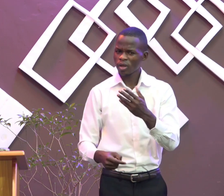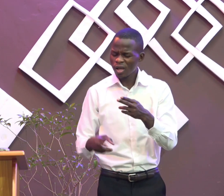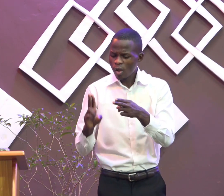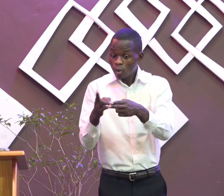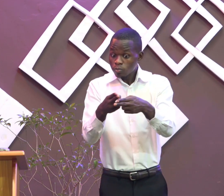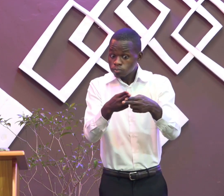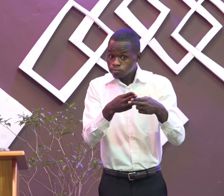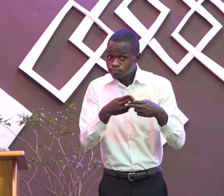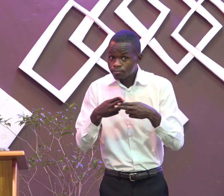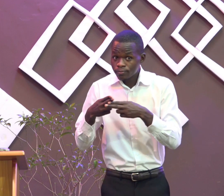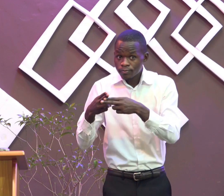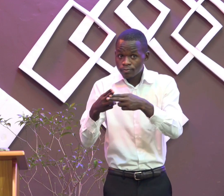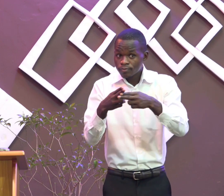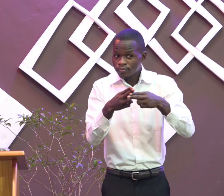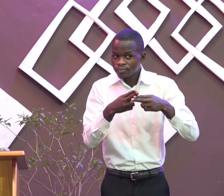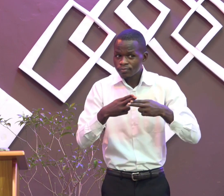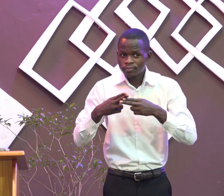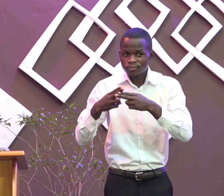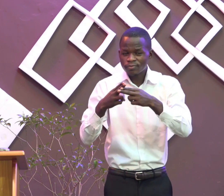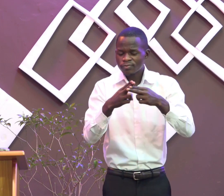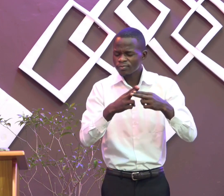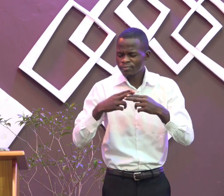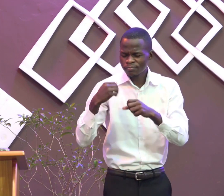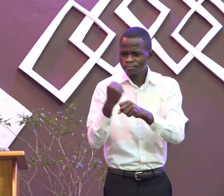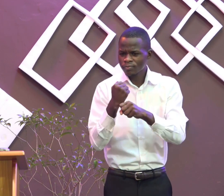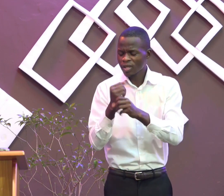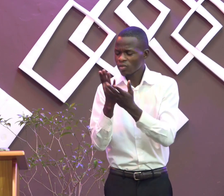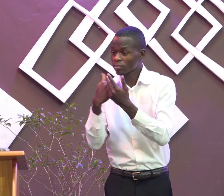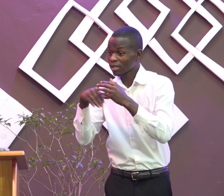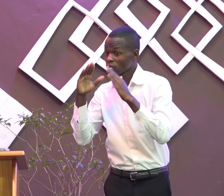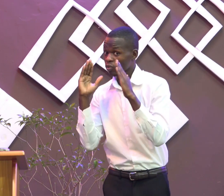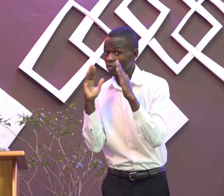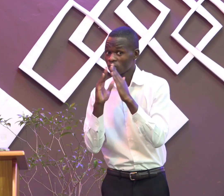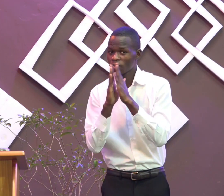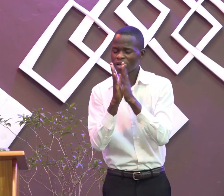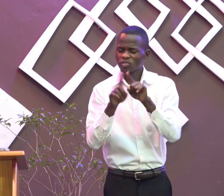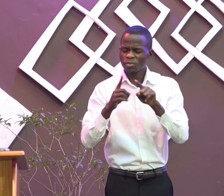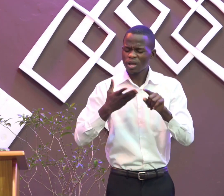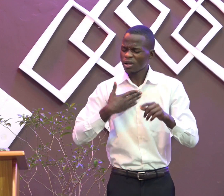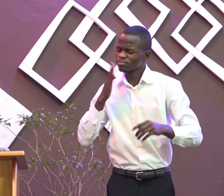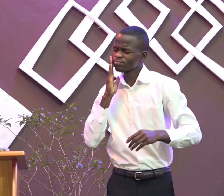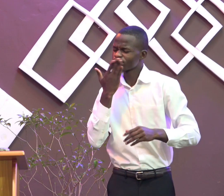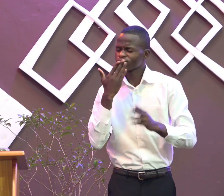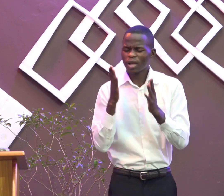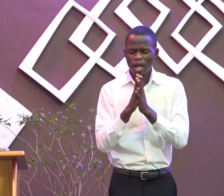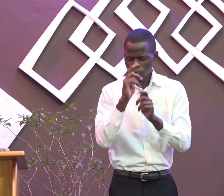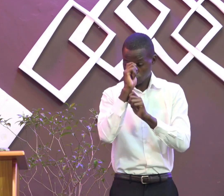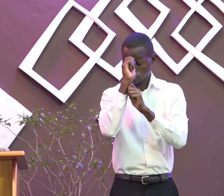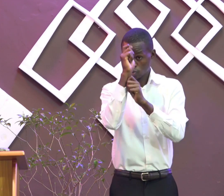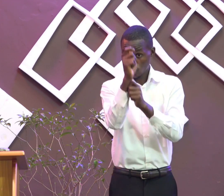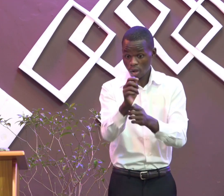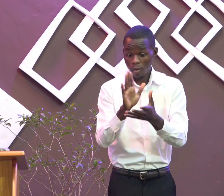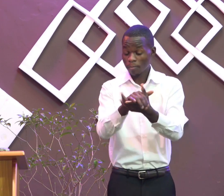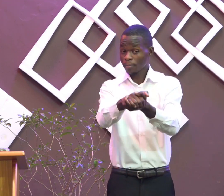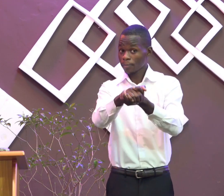okuba n'obugolokofu okukolanga emirimu mu nnyumba zammwe okuba n'ekisa okugonderanga babba bammwe ekigambo kya Katonda